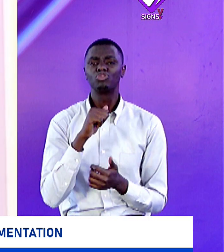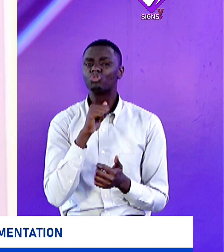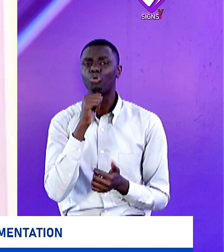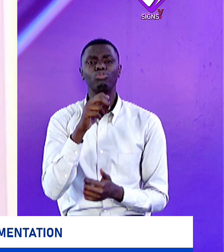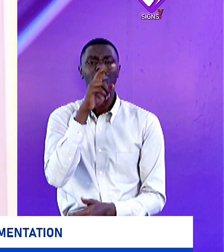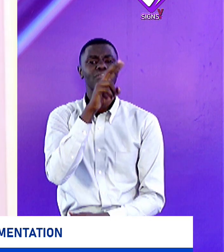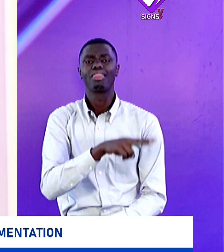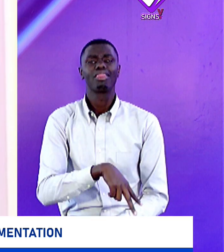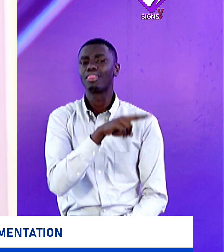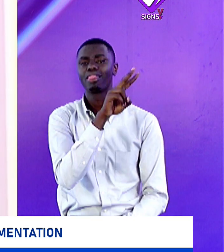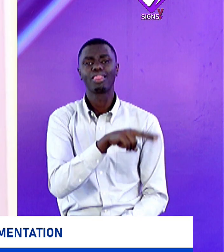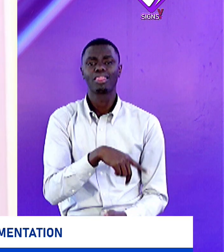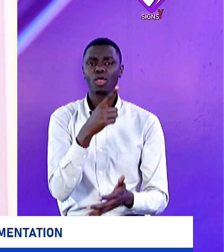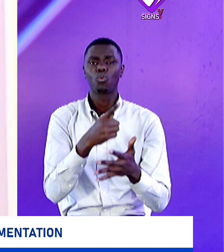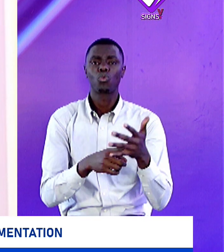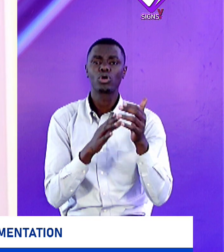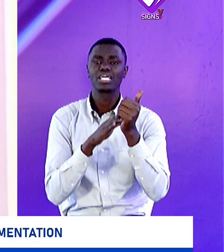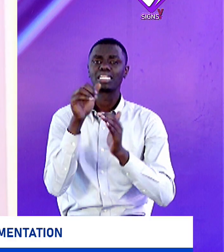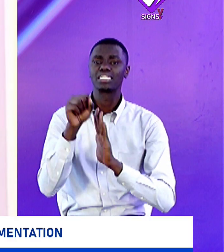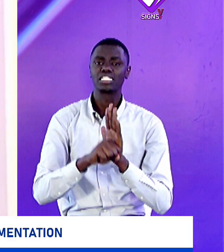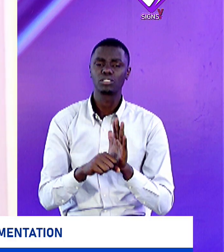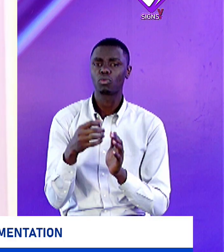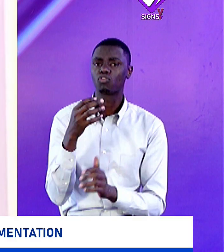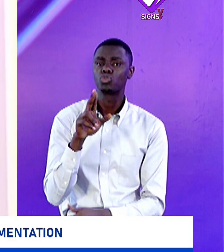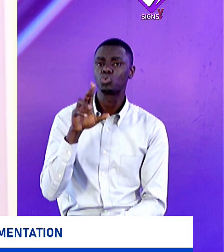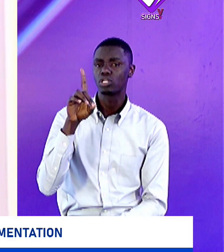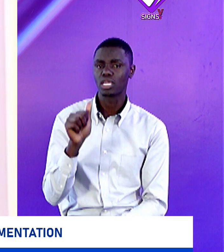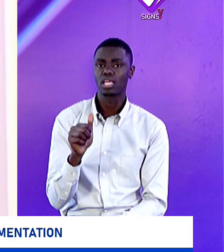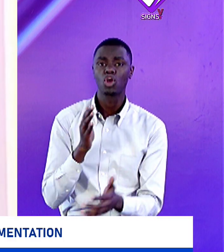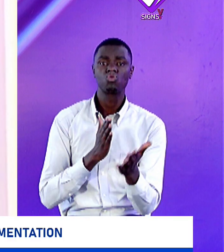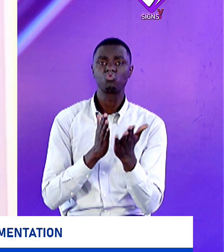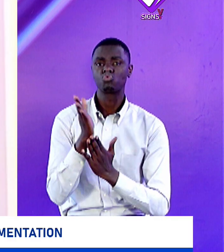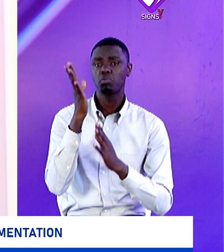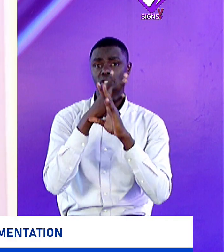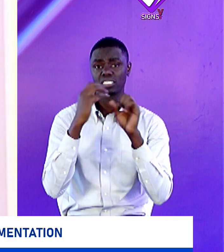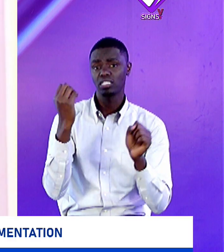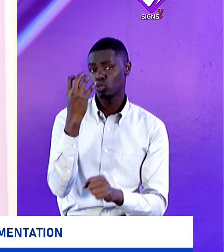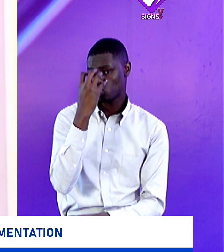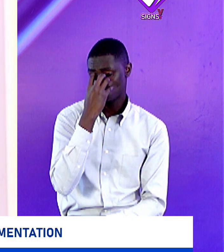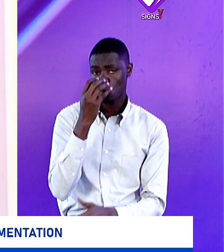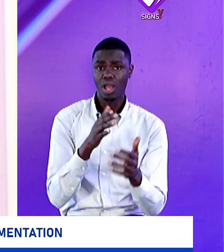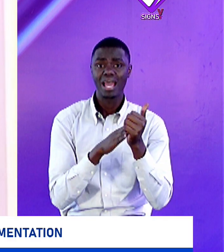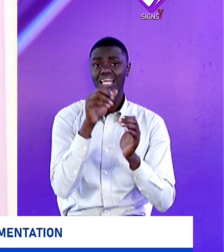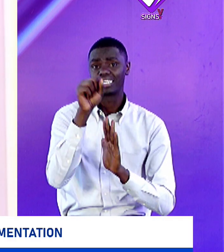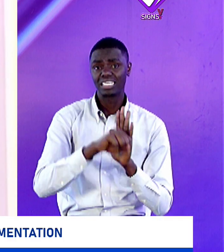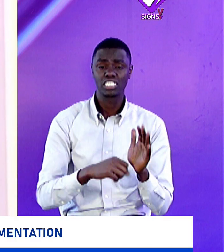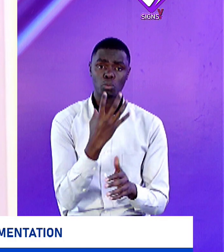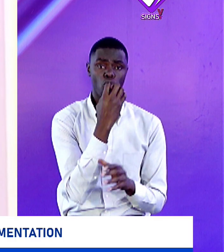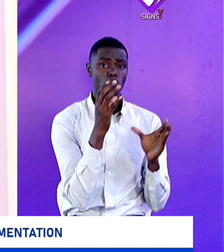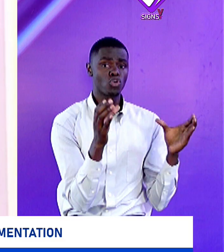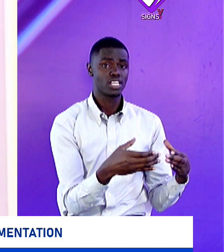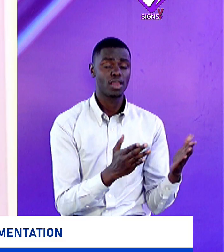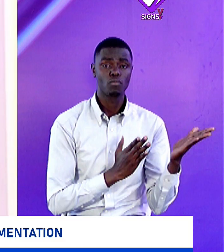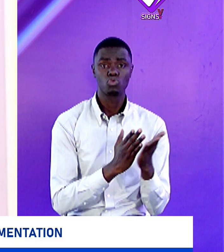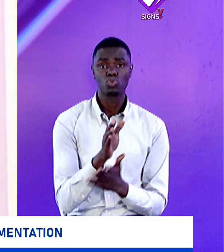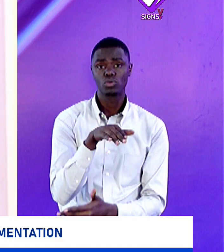underestimate what the leadership of the UDA through President Ruto, the leadership of ODM through